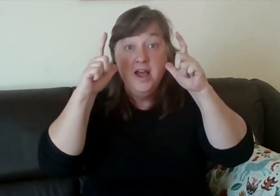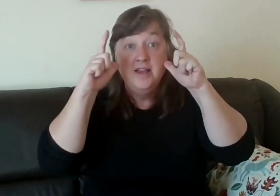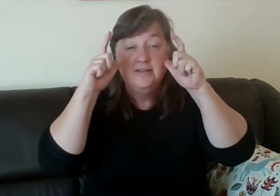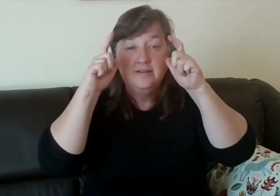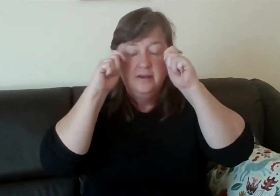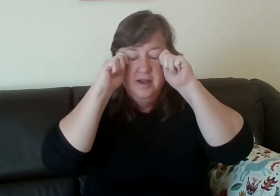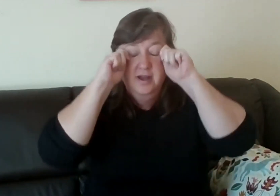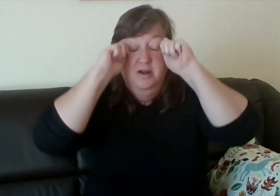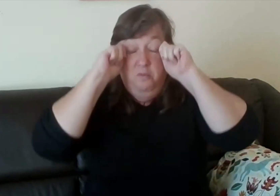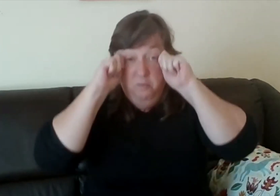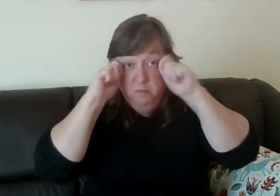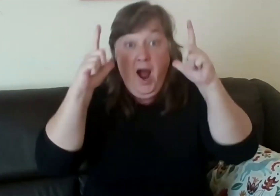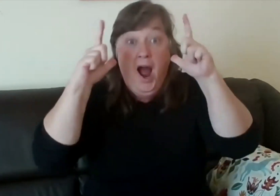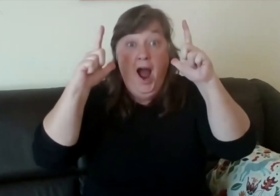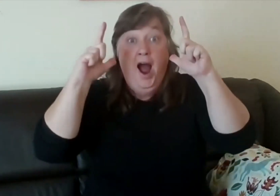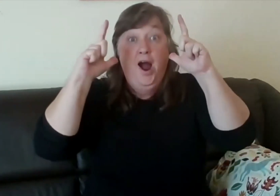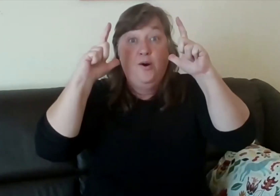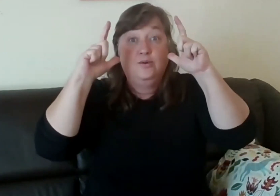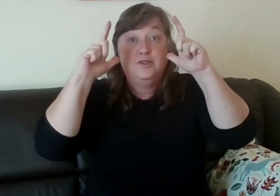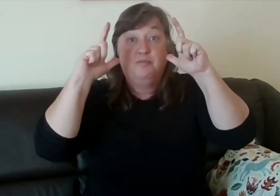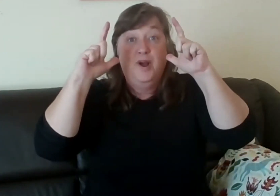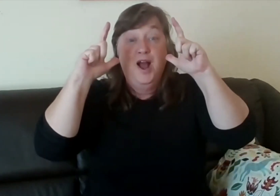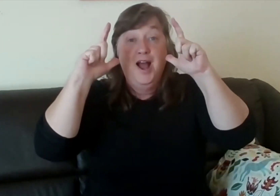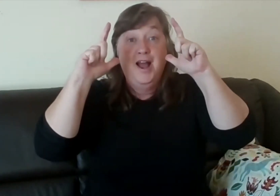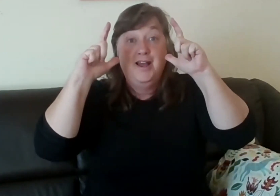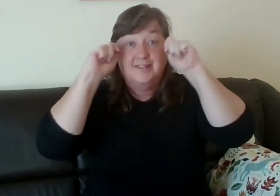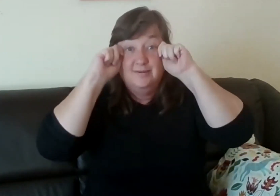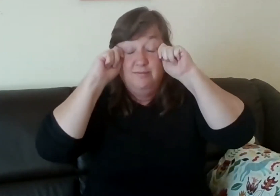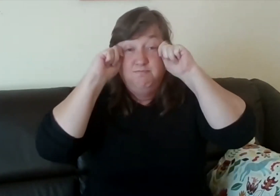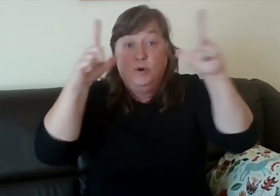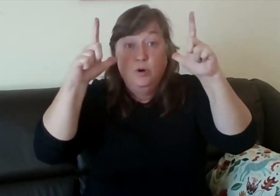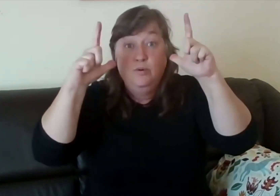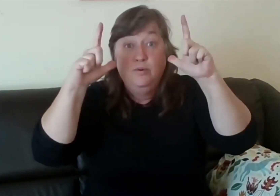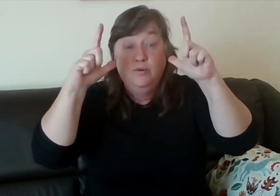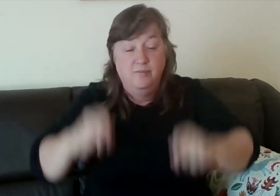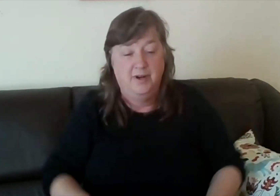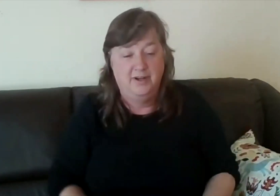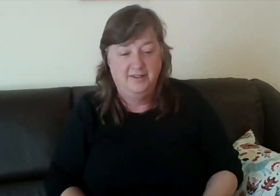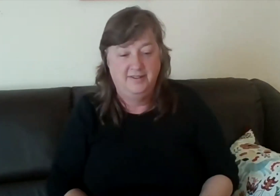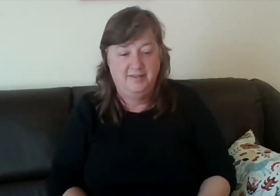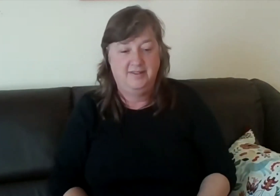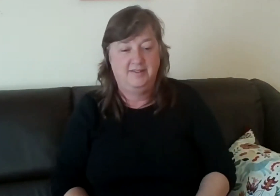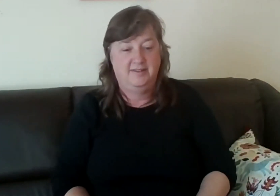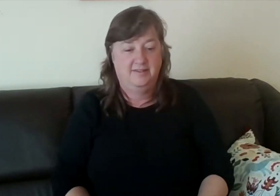Surprise. Wow, surprise. Boom.